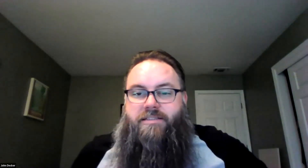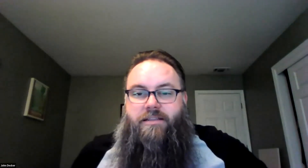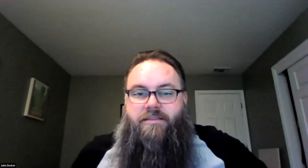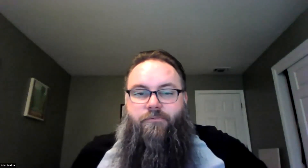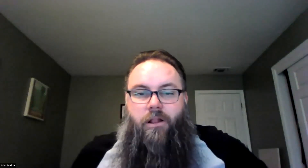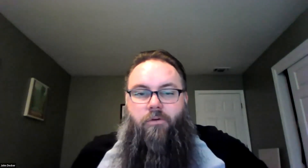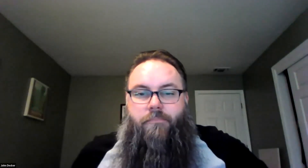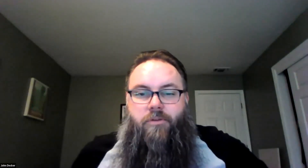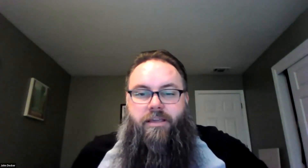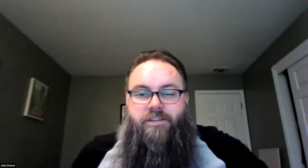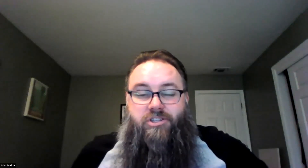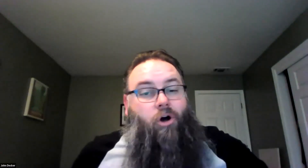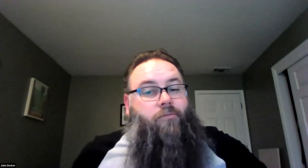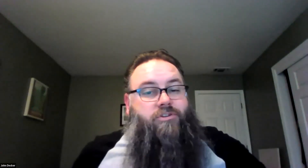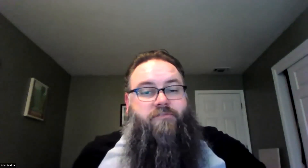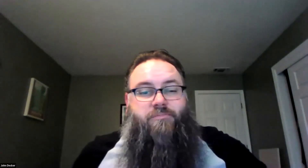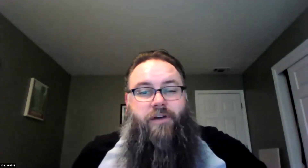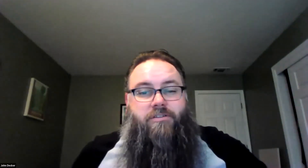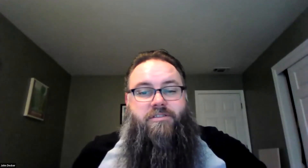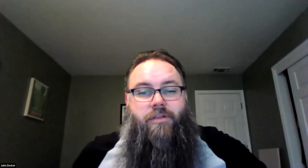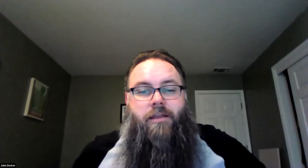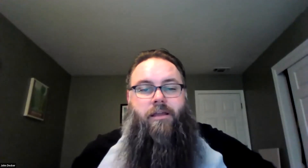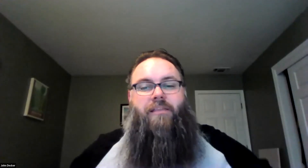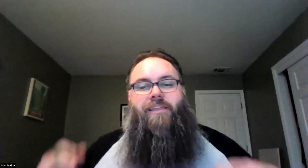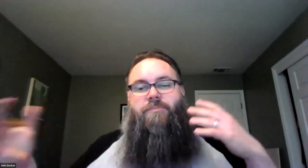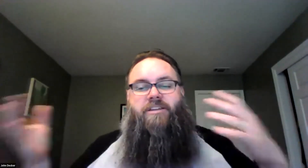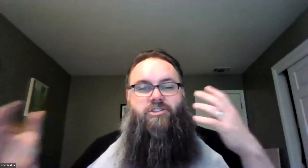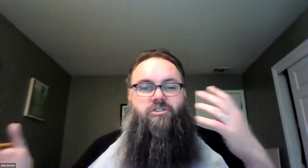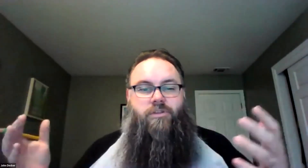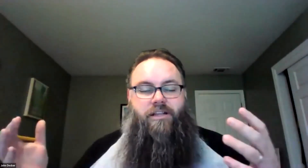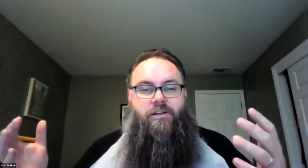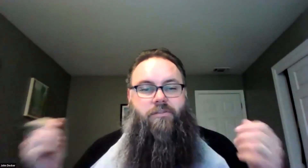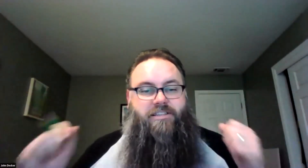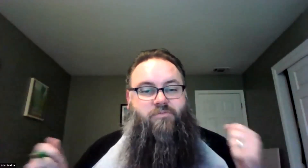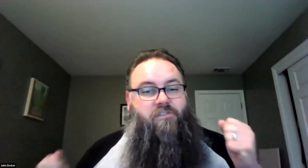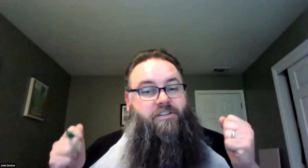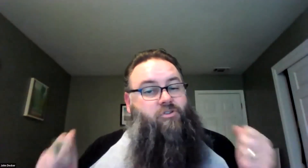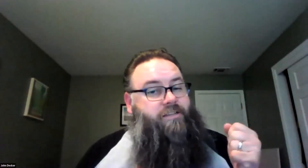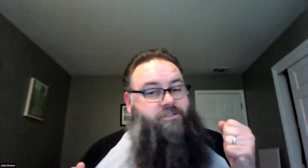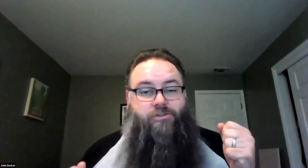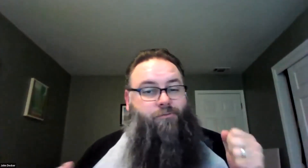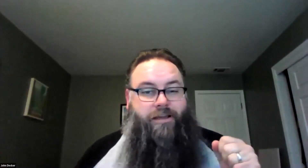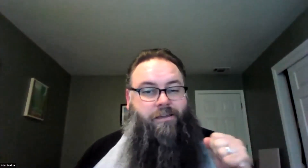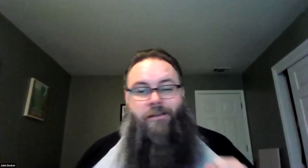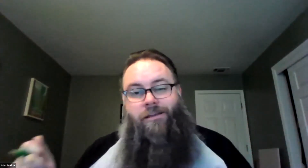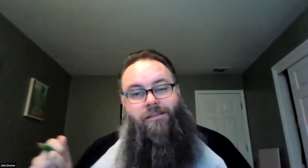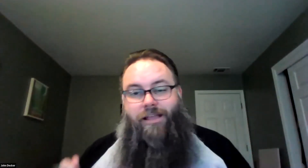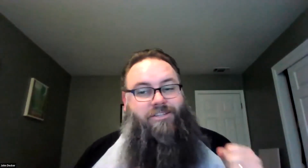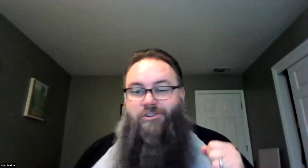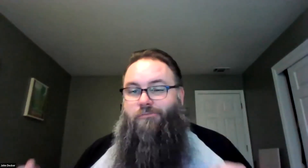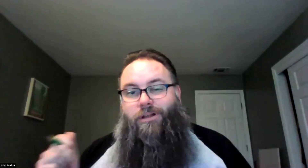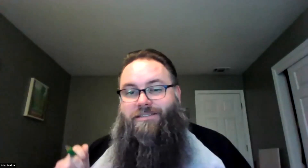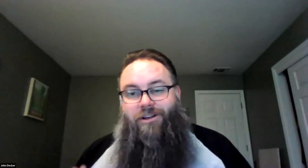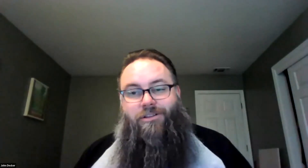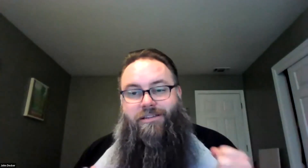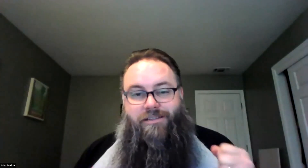we're going to send some follow-up communication to all of our service providers so that the expectations are really clear. And this is what we've been trying to do for like the